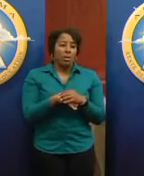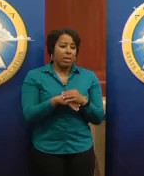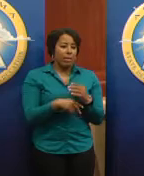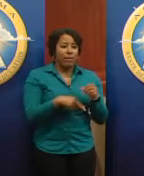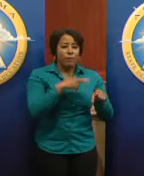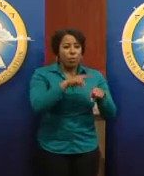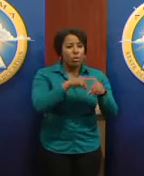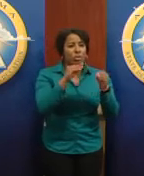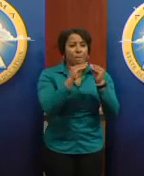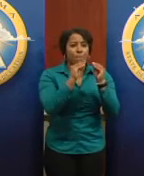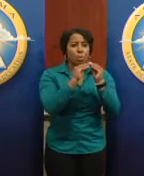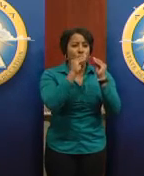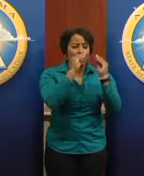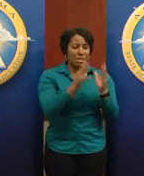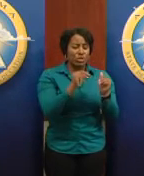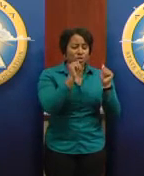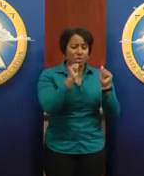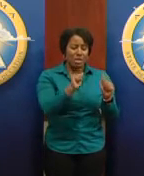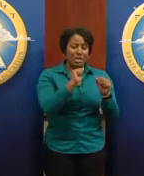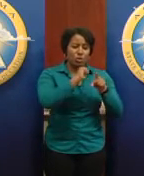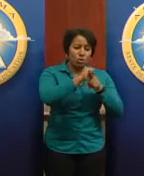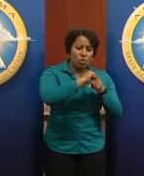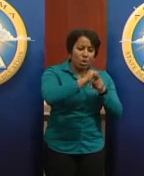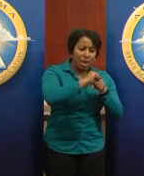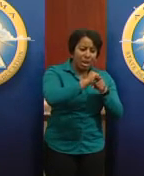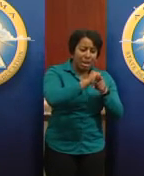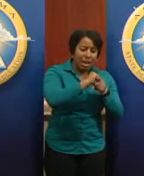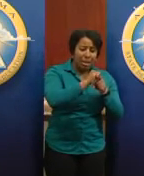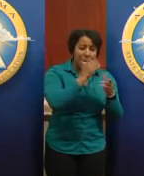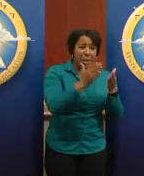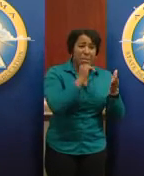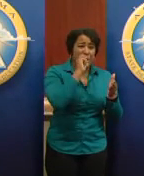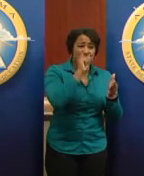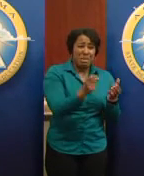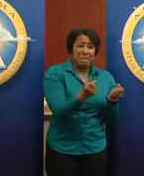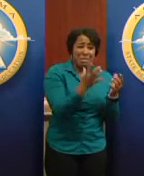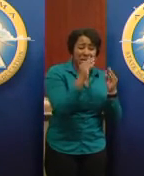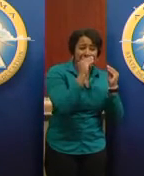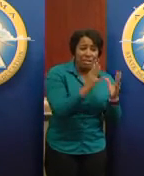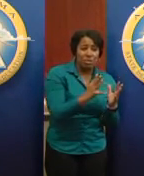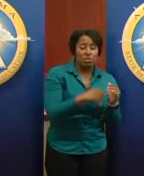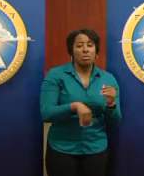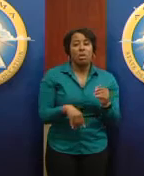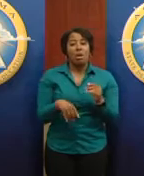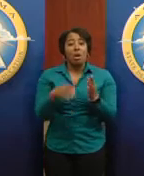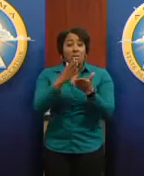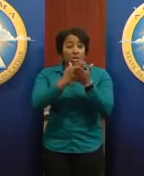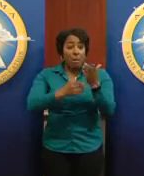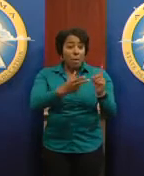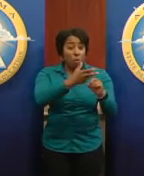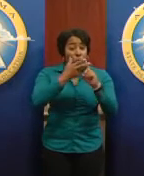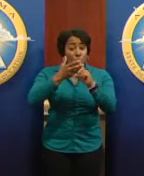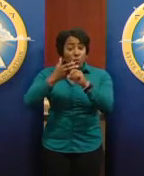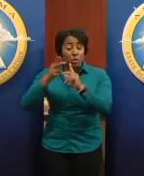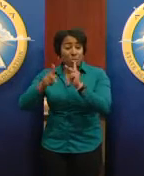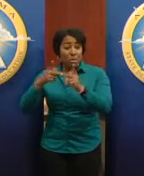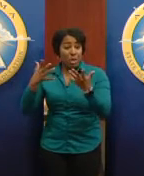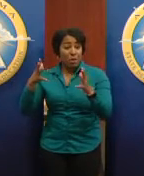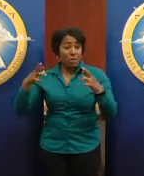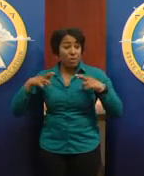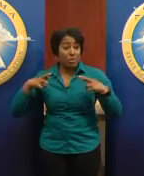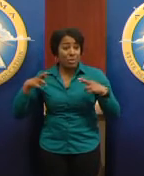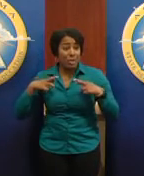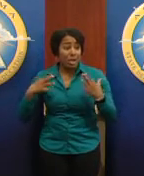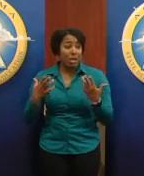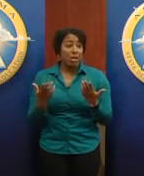and train than you think you might need. And then some of them are actually recruiting retirees to come back who may not want to be back